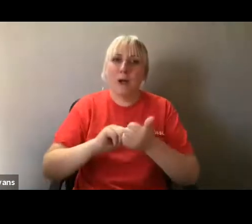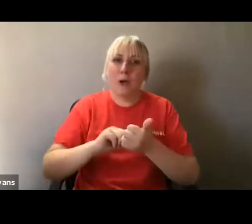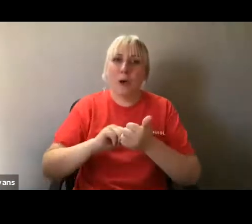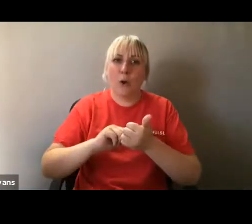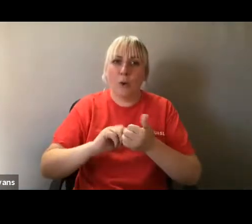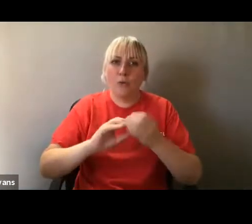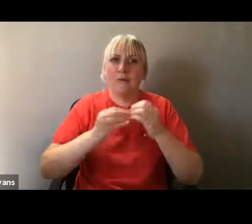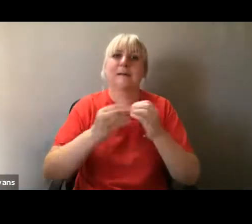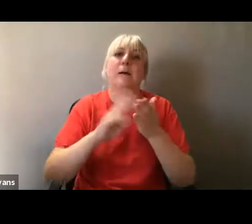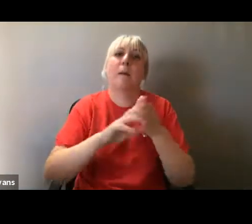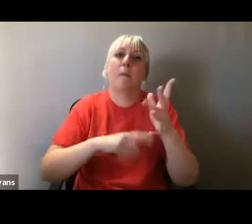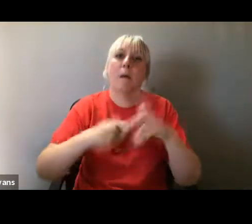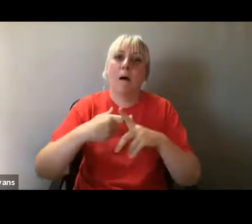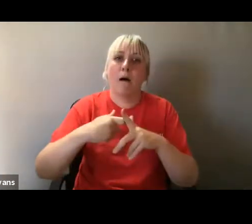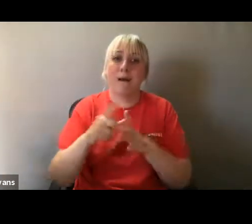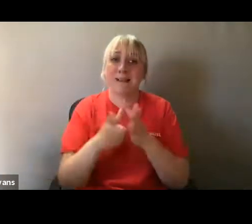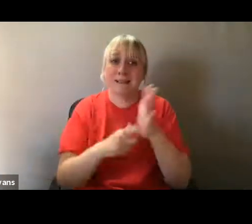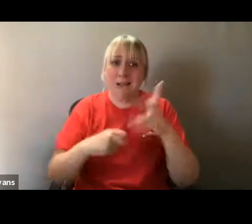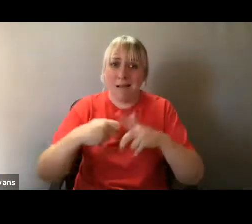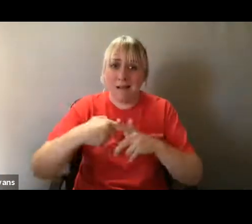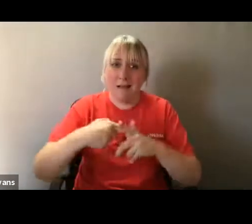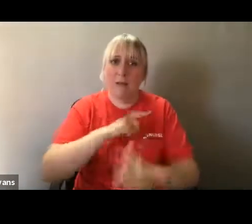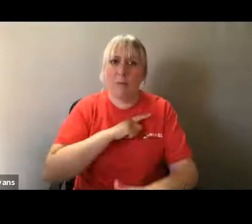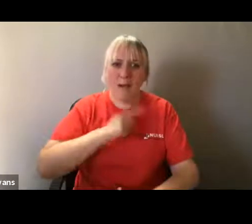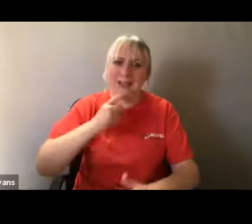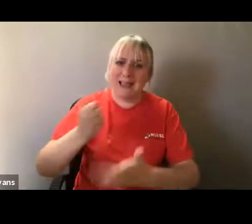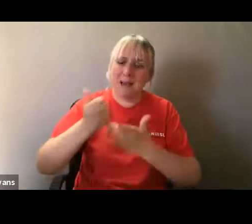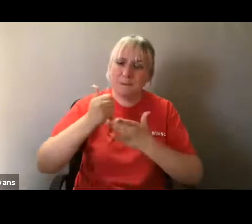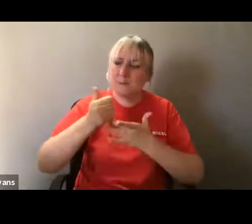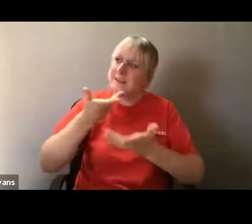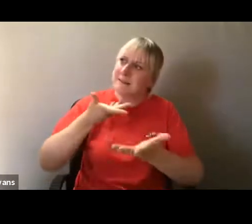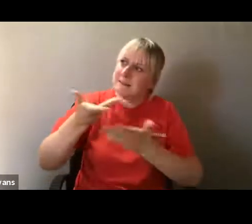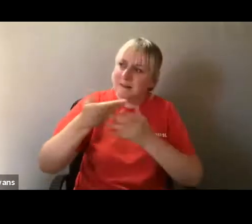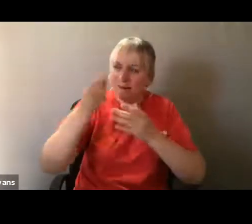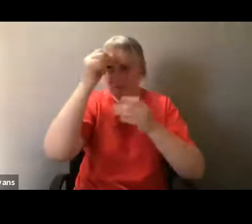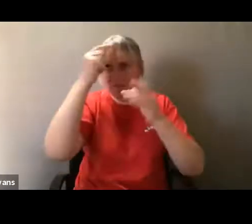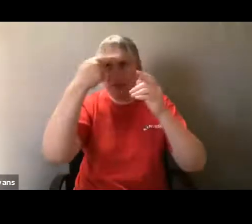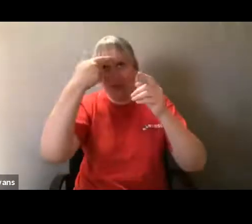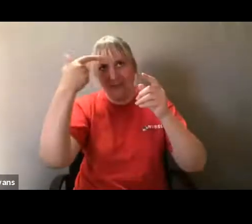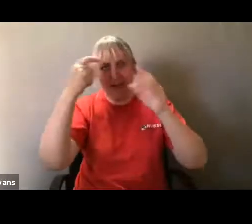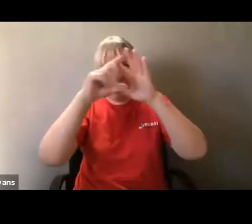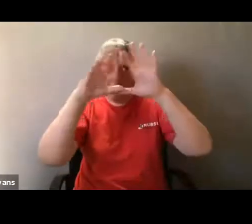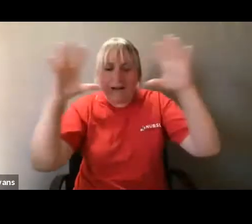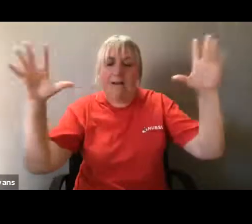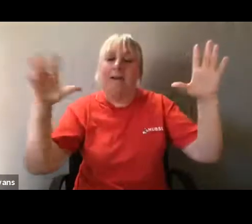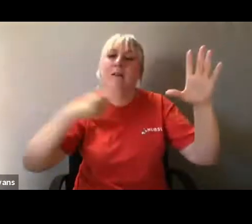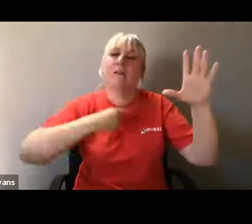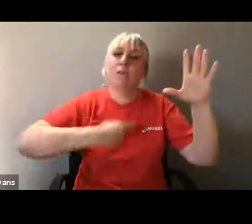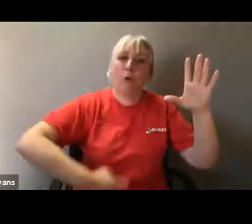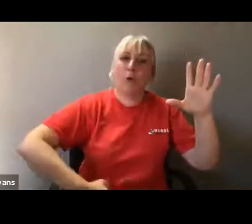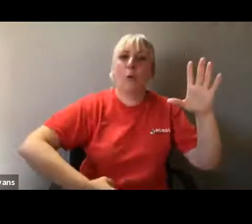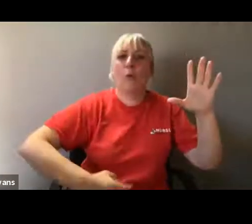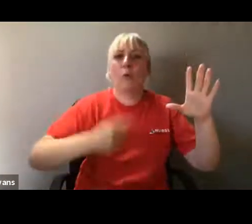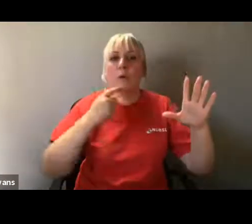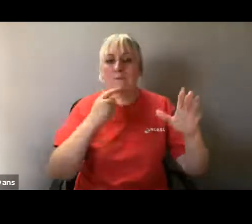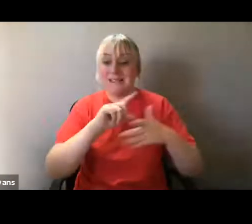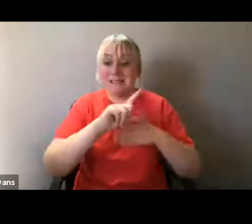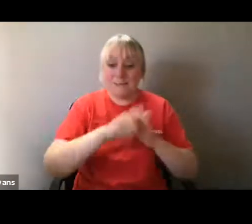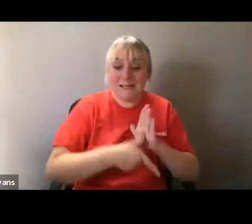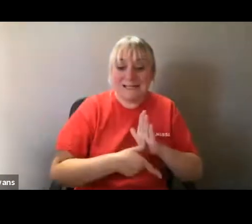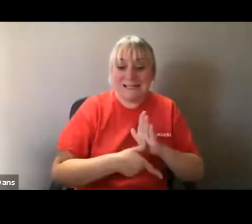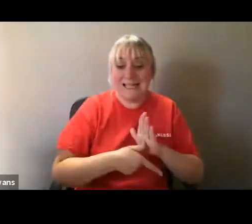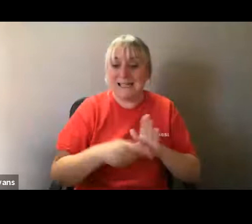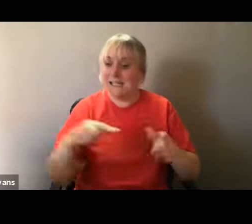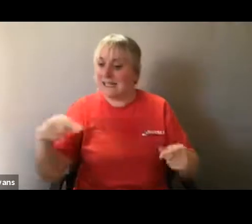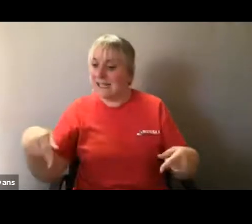our political analysis of the relationship between disability and capitalism, and by our lived